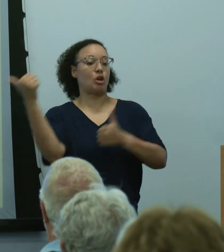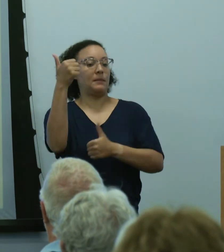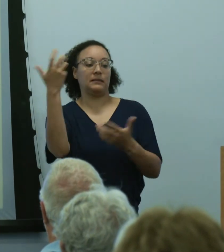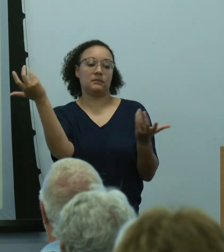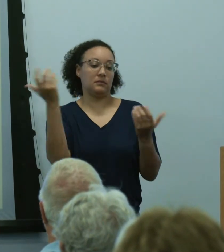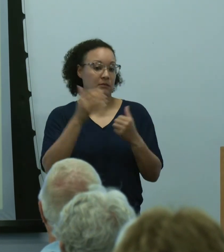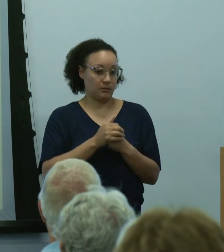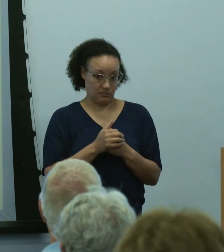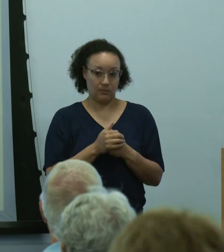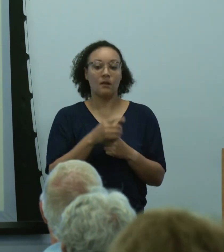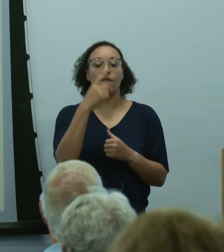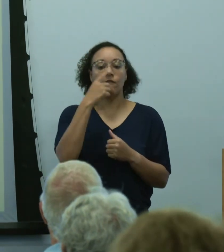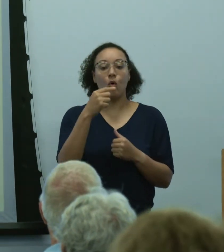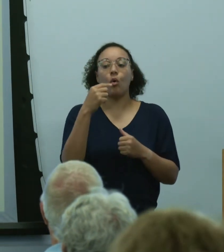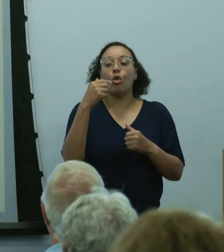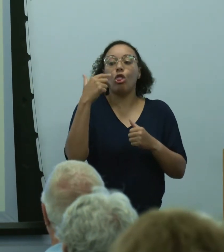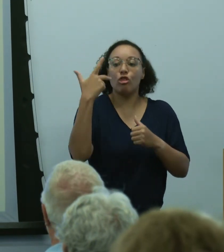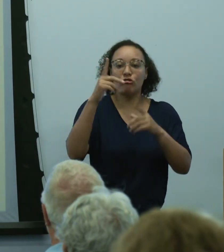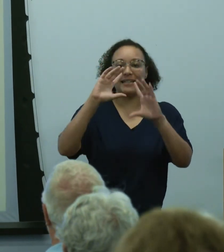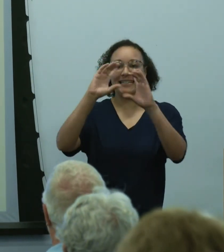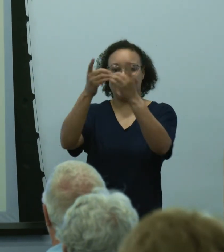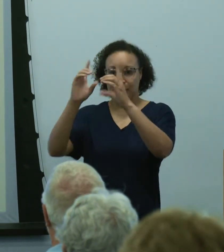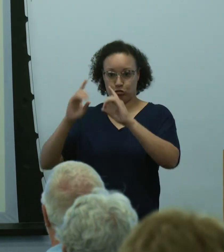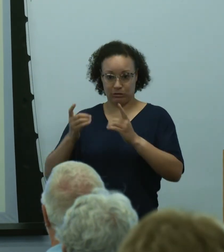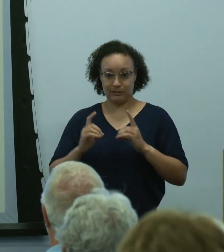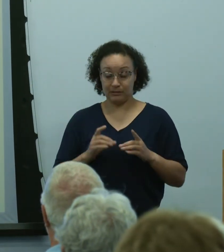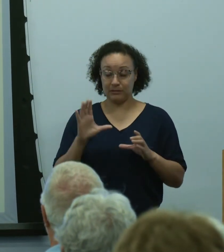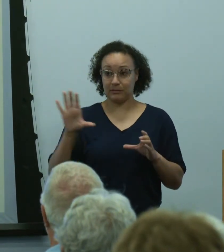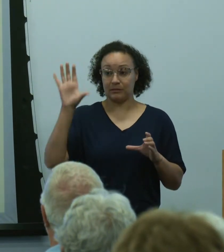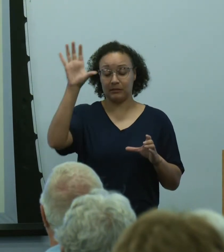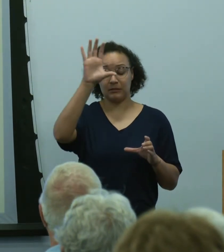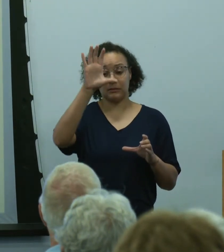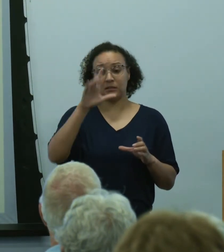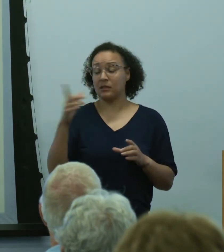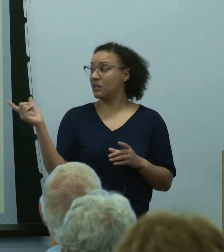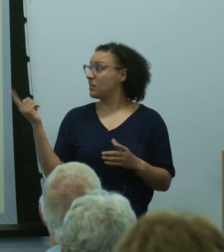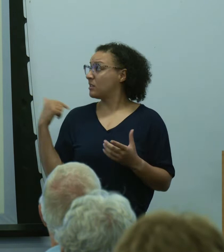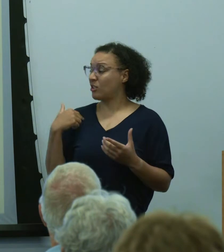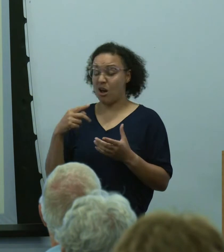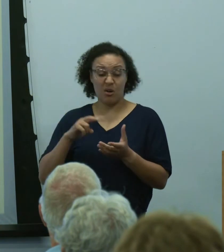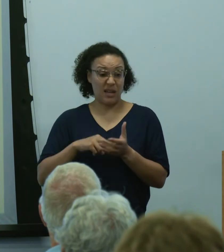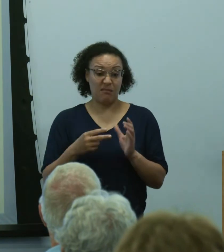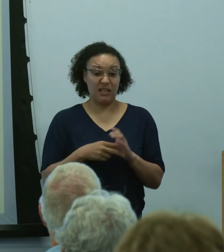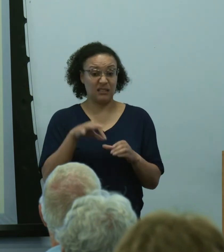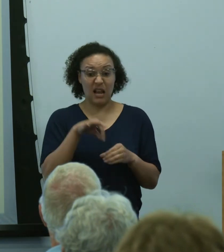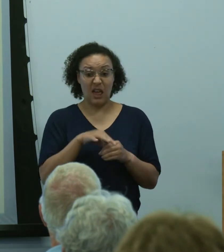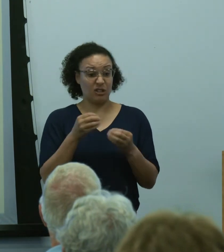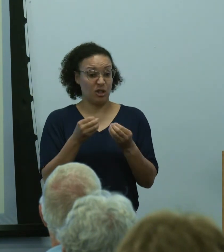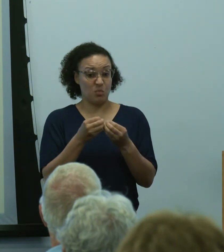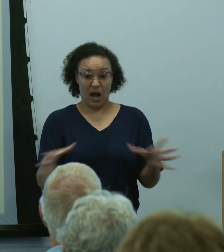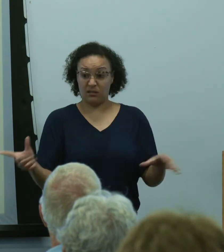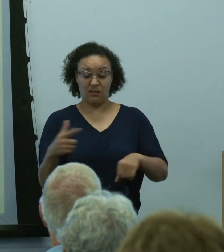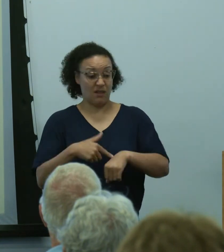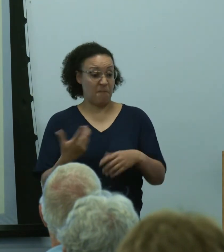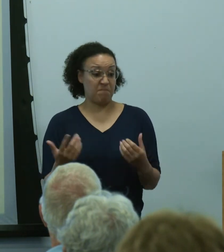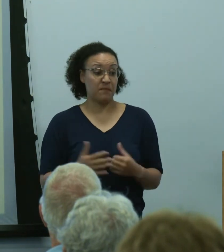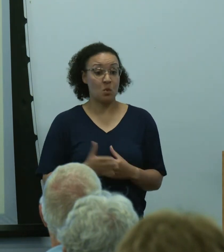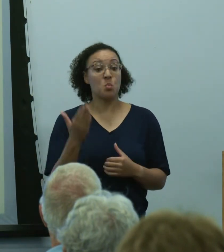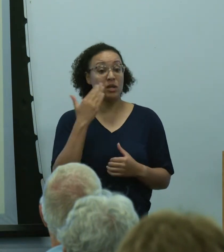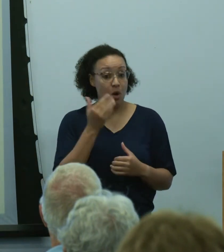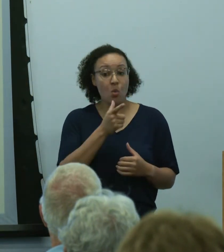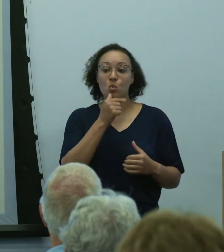Again, an election in this scenario is meaningless. The incumbent is going to get